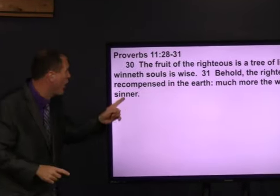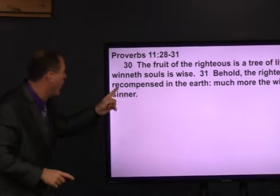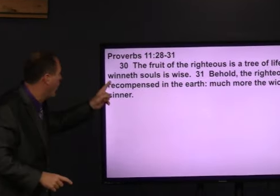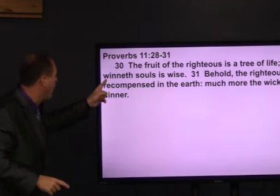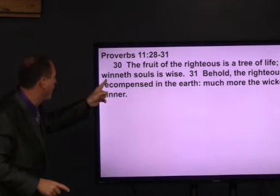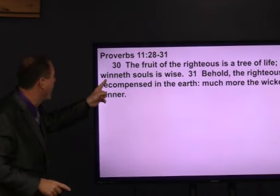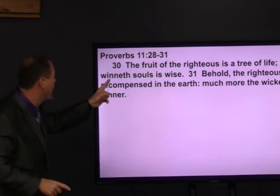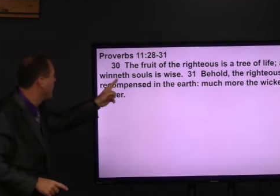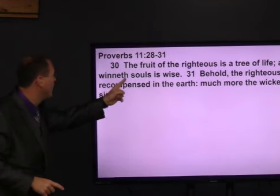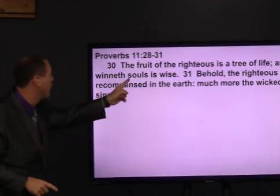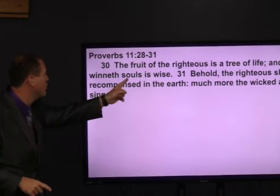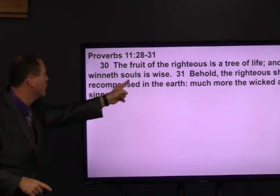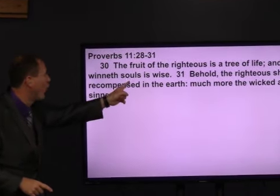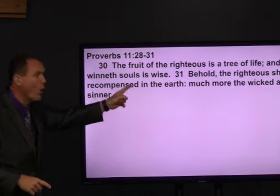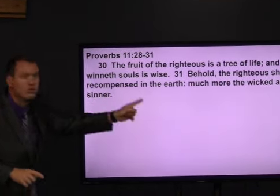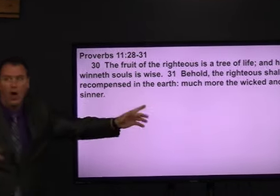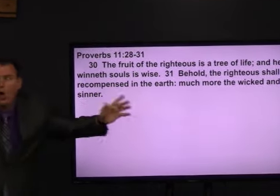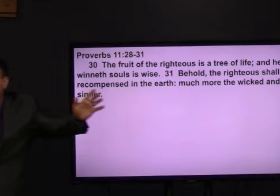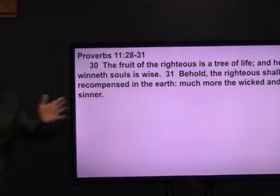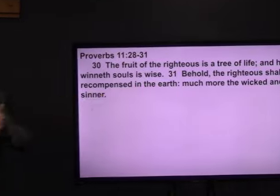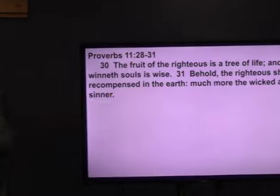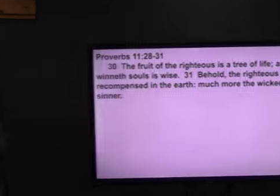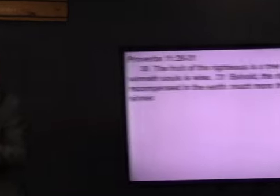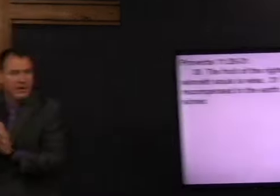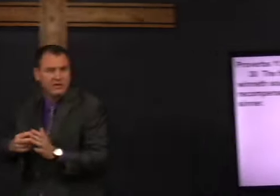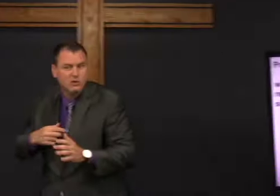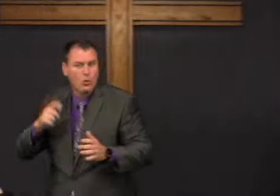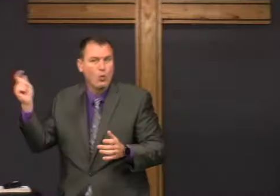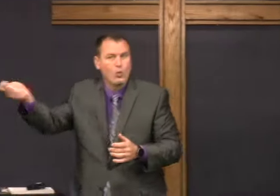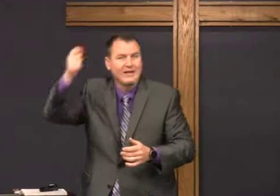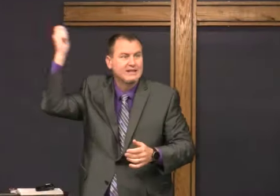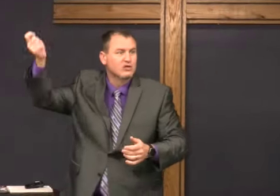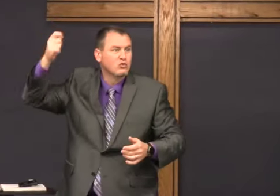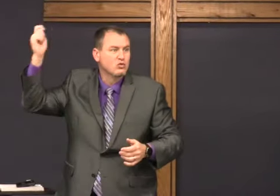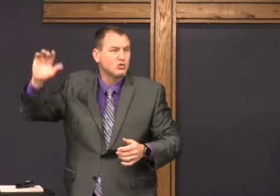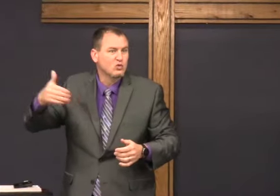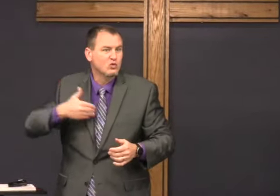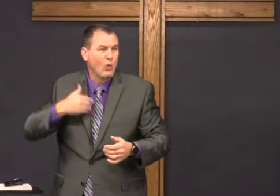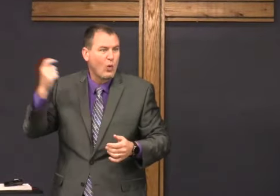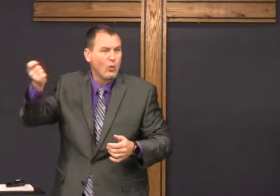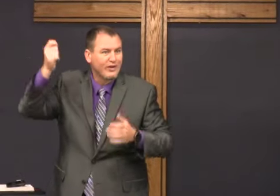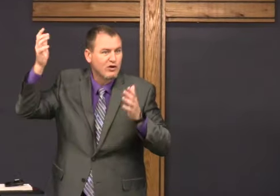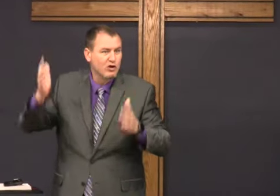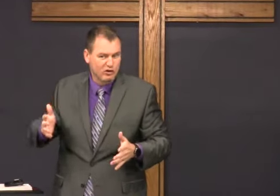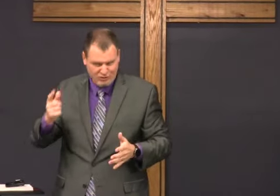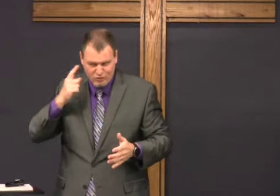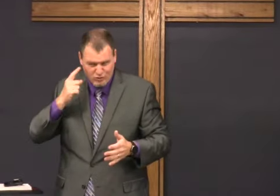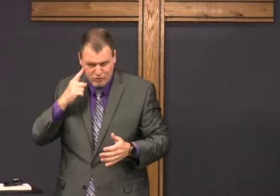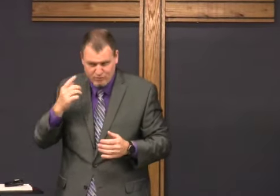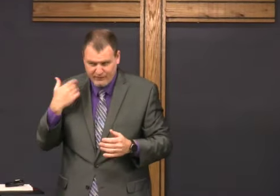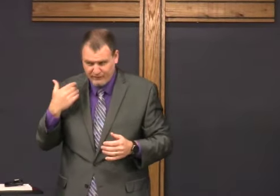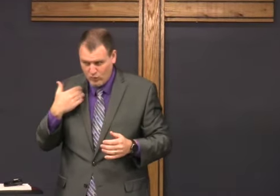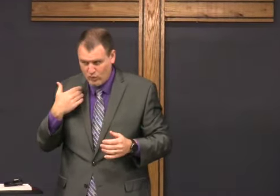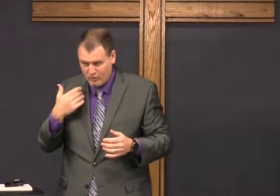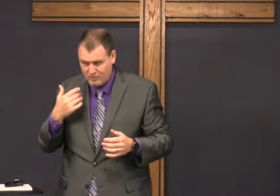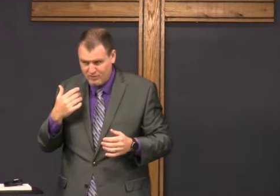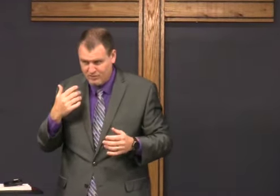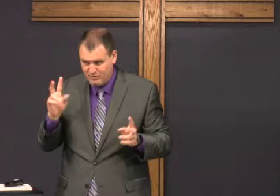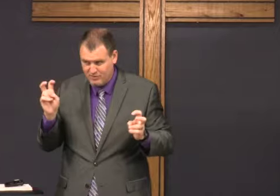word, winneth souls. Oh, that means we're going to go out and win souls. Have you ever heard that